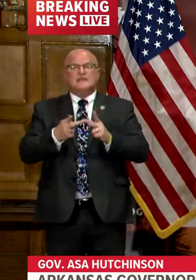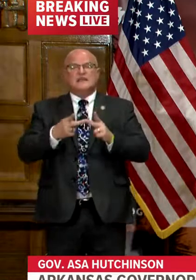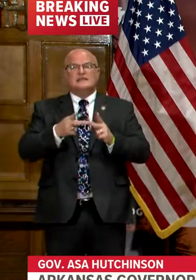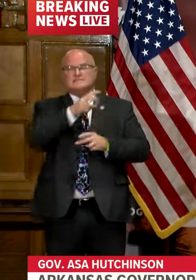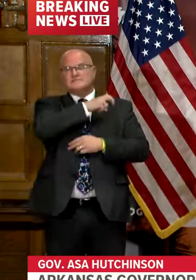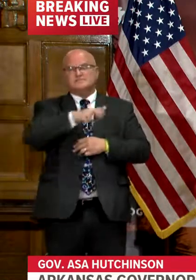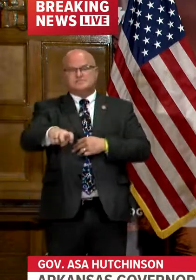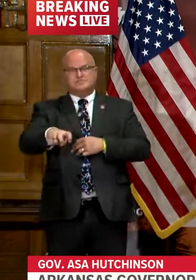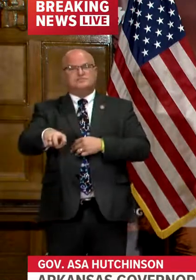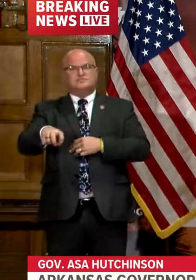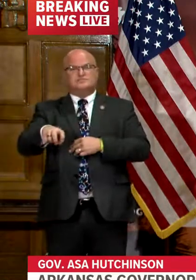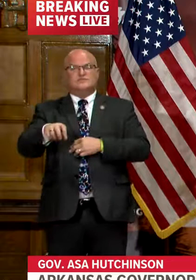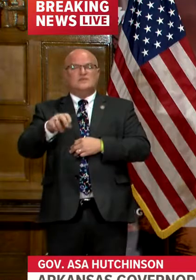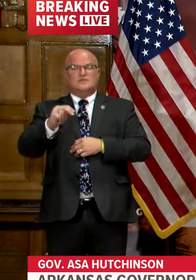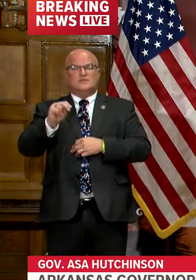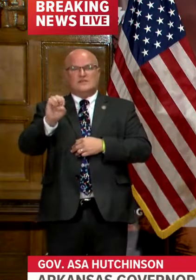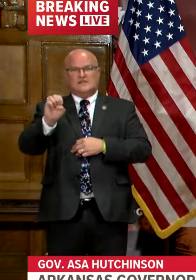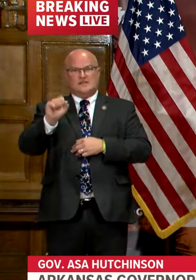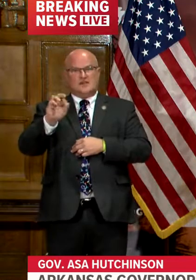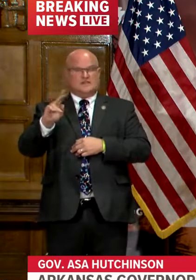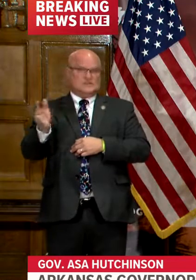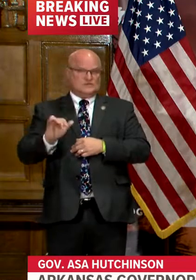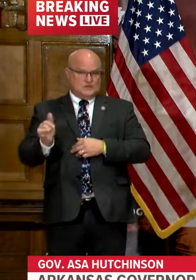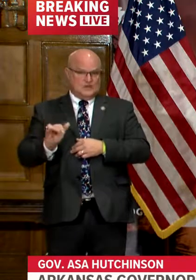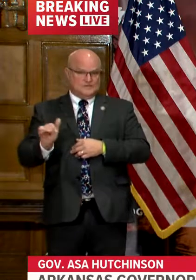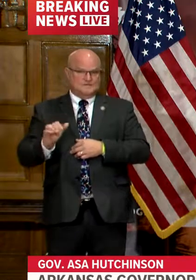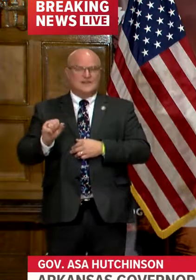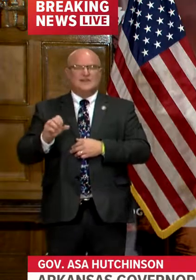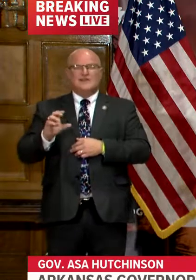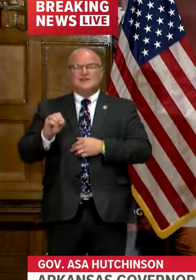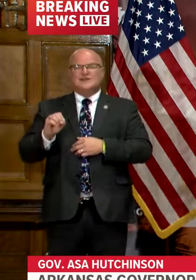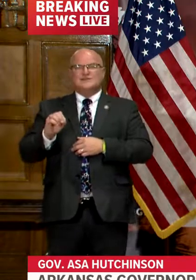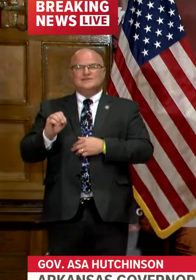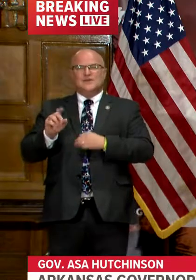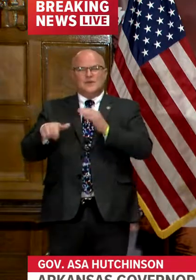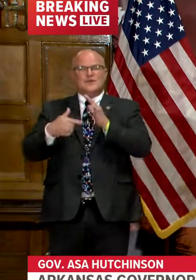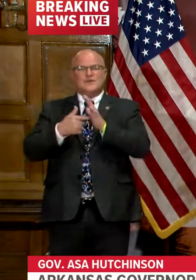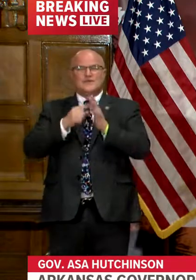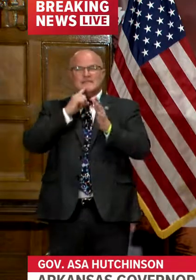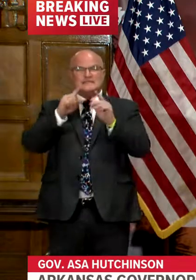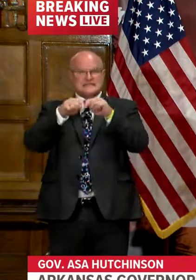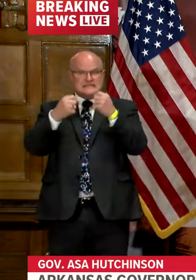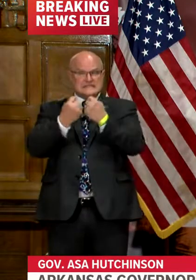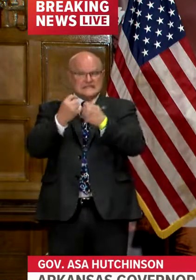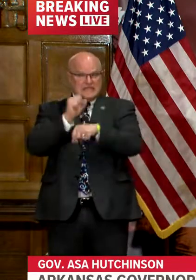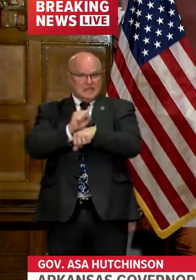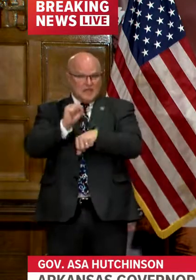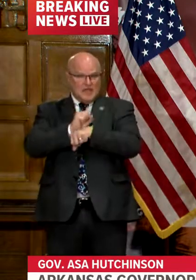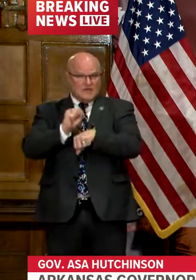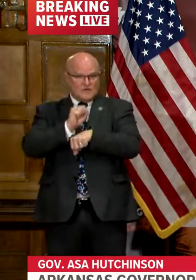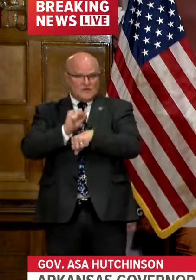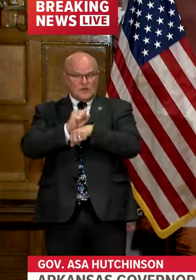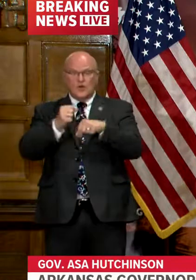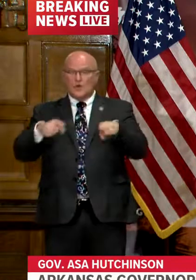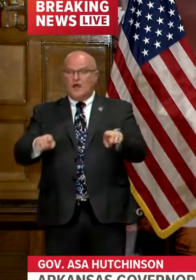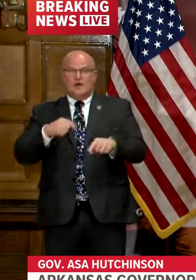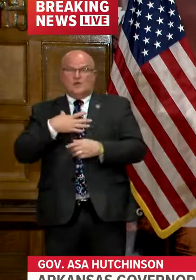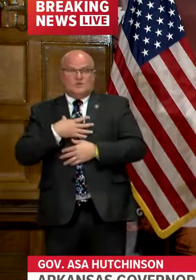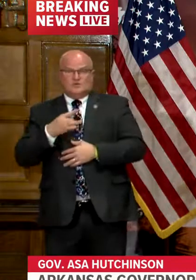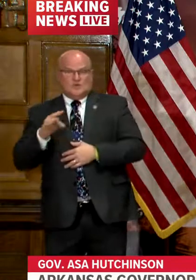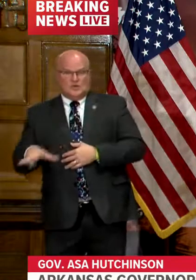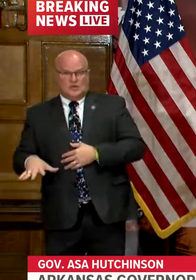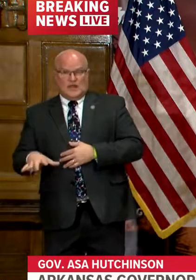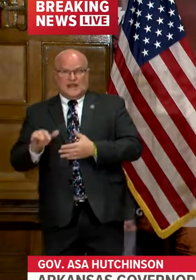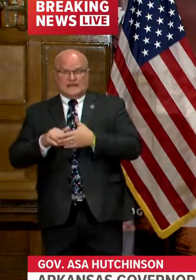be available to Northeast Arkansas as well. And so this is a team effort. And while we don't like